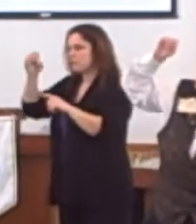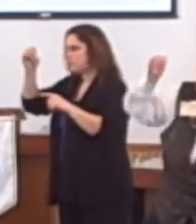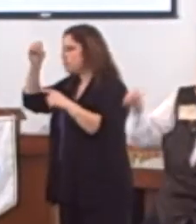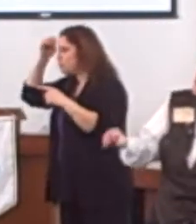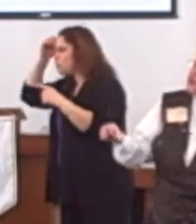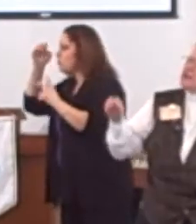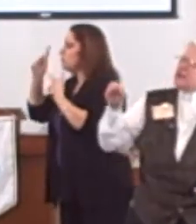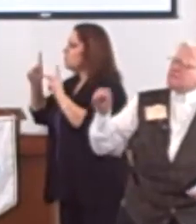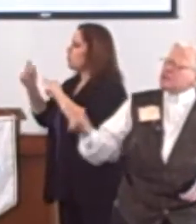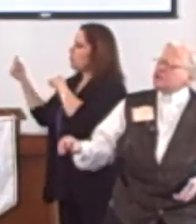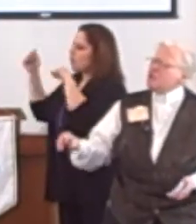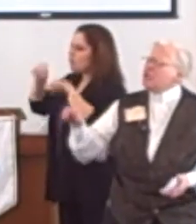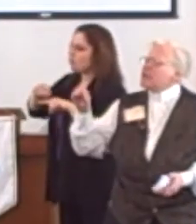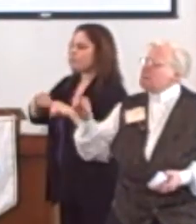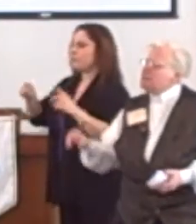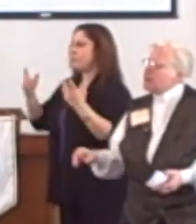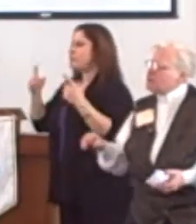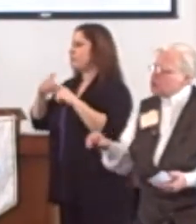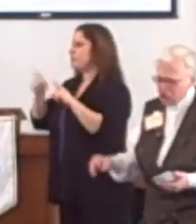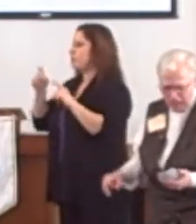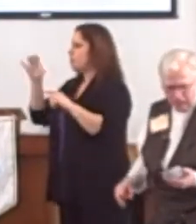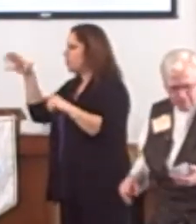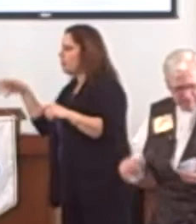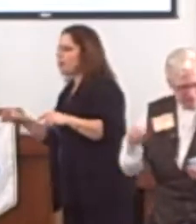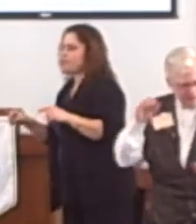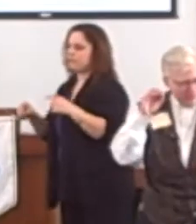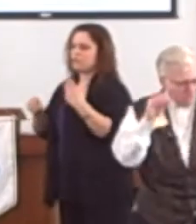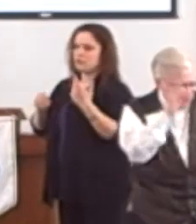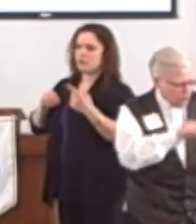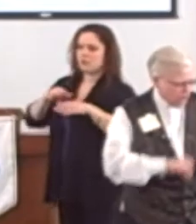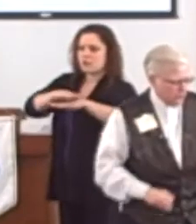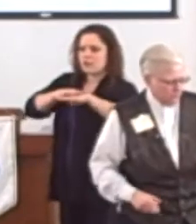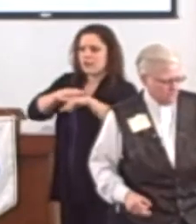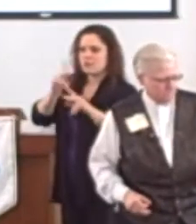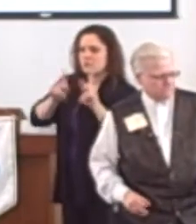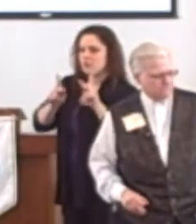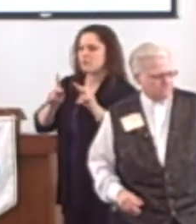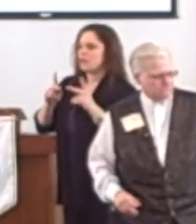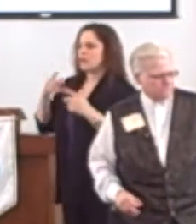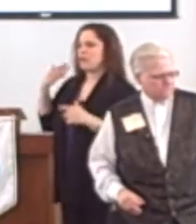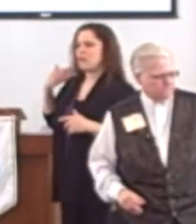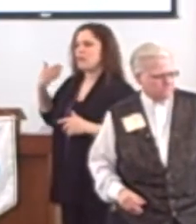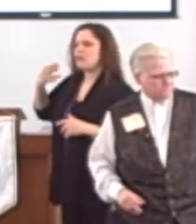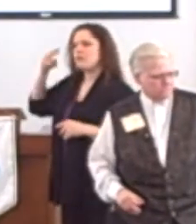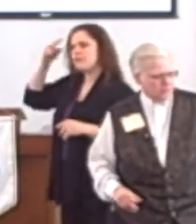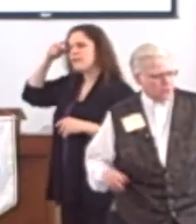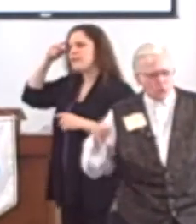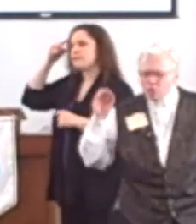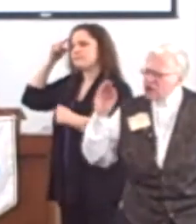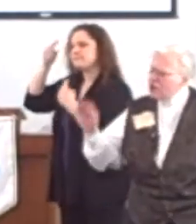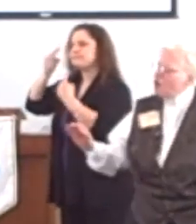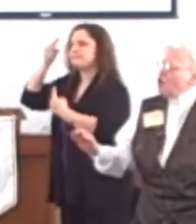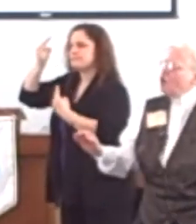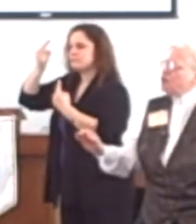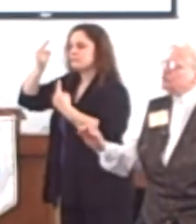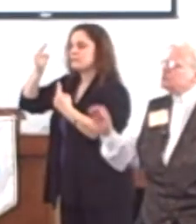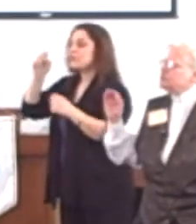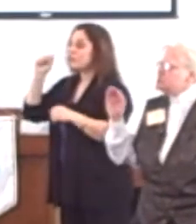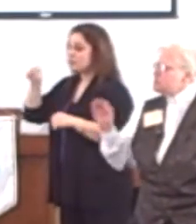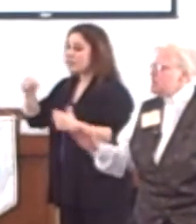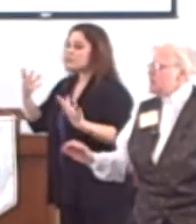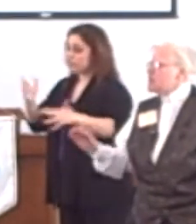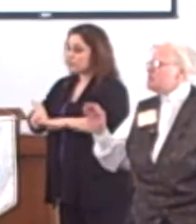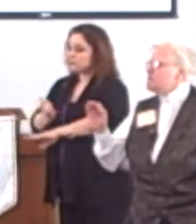And even if we're doing a better job than we used to do, We are